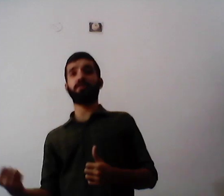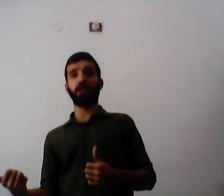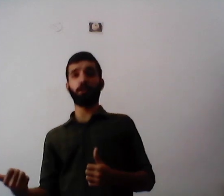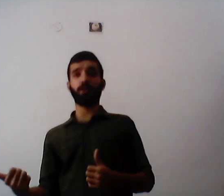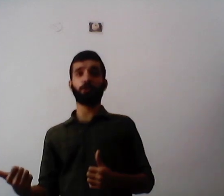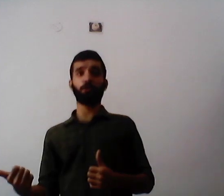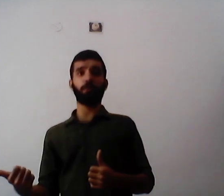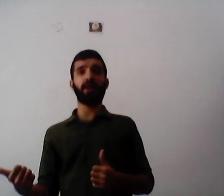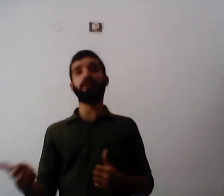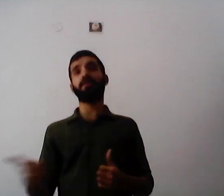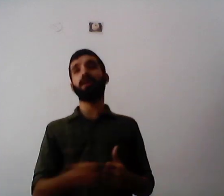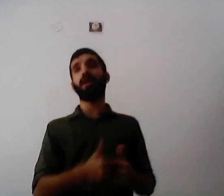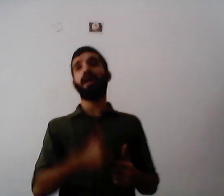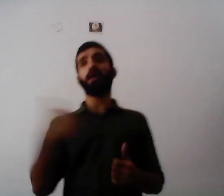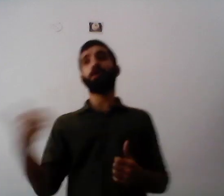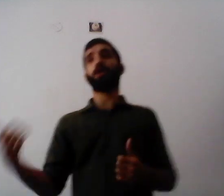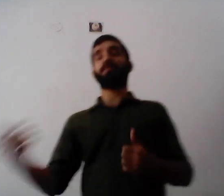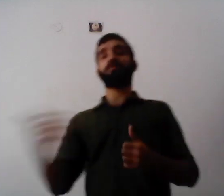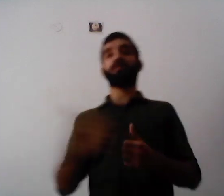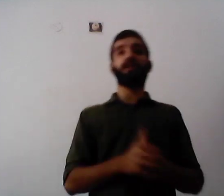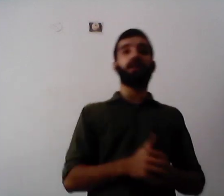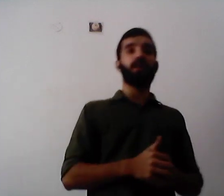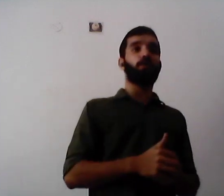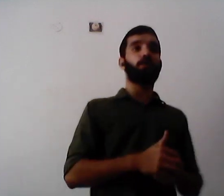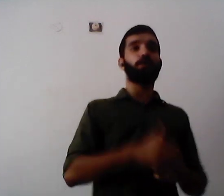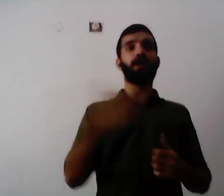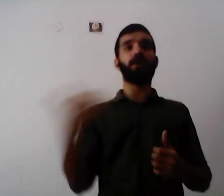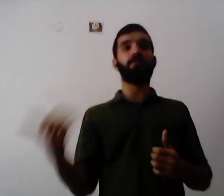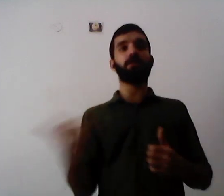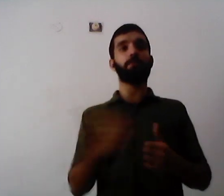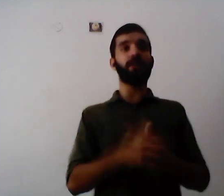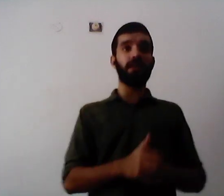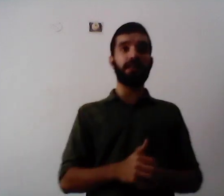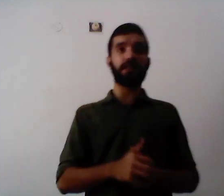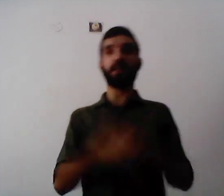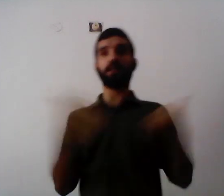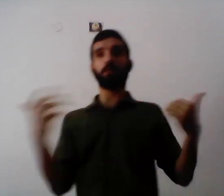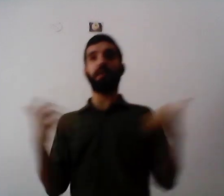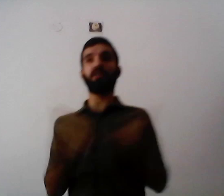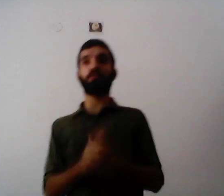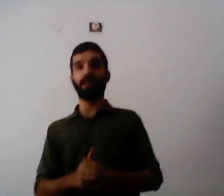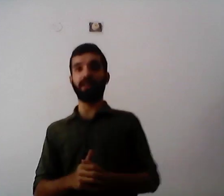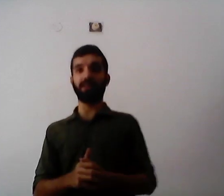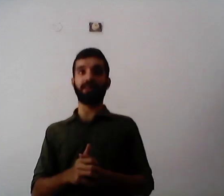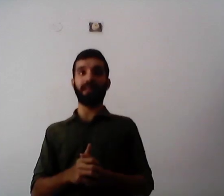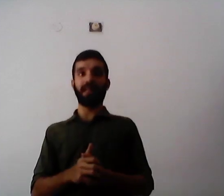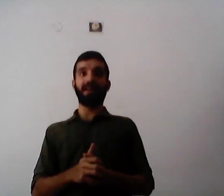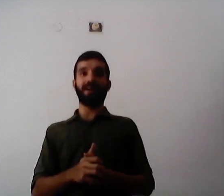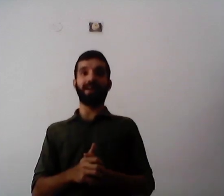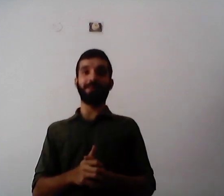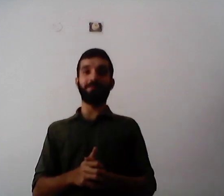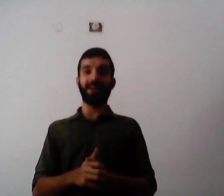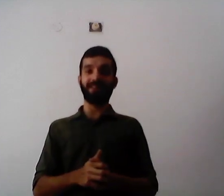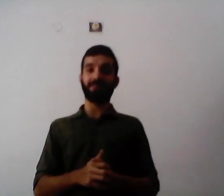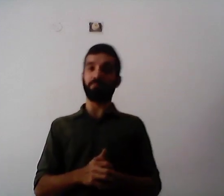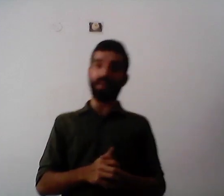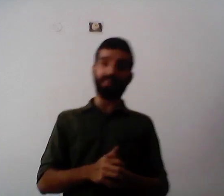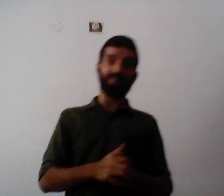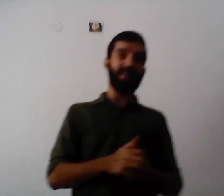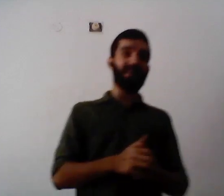into a scuba diver and you have seen or you have experienced another painful condition, that is bends, right?